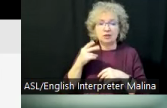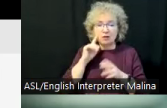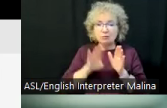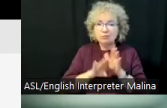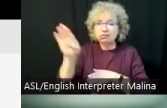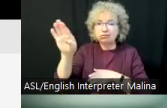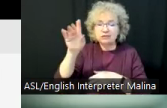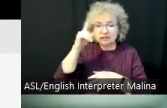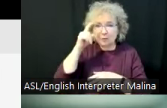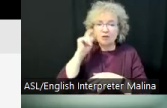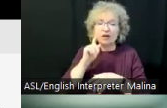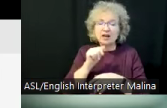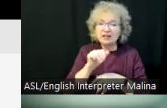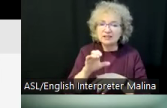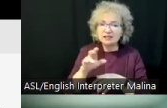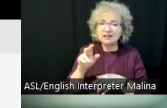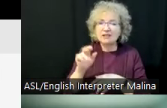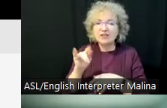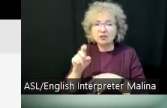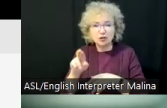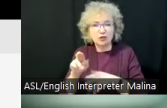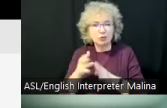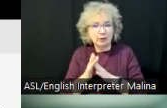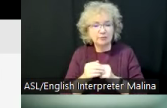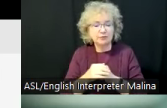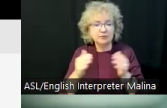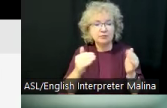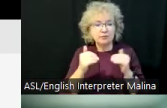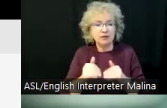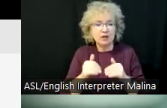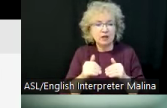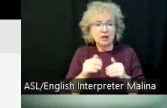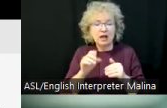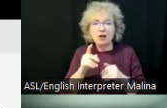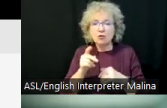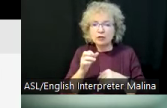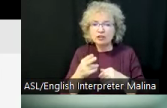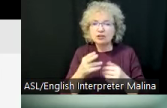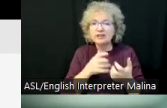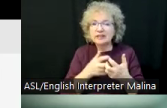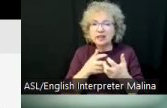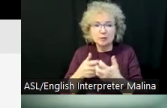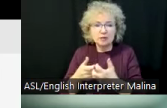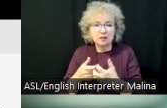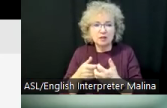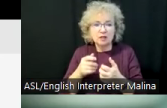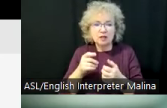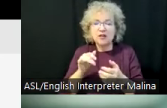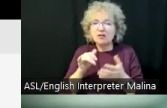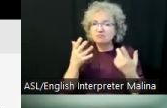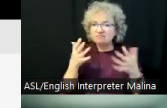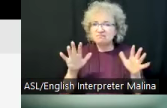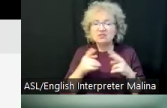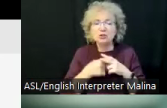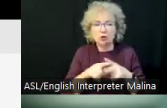filter requests. Also outreach and gate and engagement again to connect people either with this benefit or to connect with other services rolled out